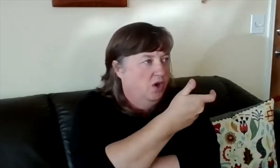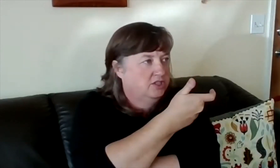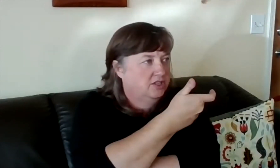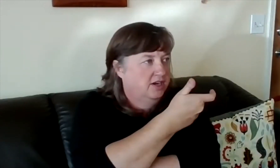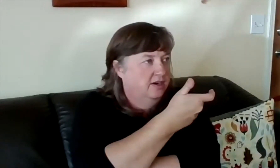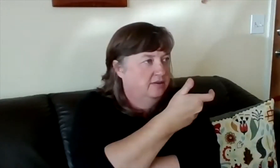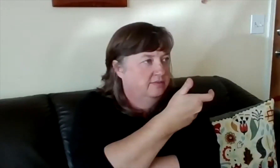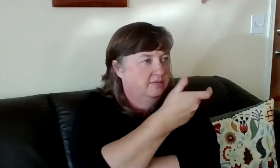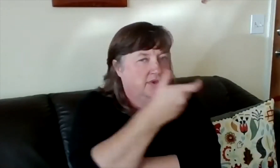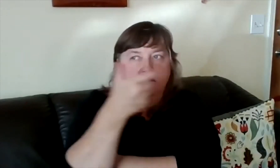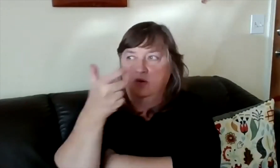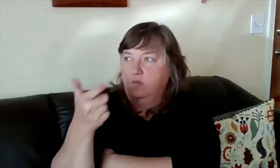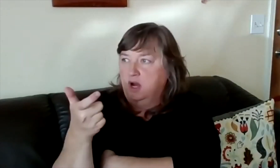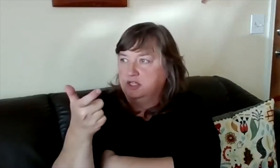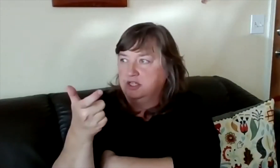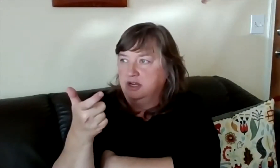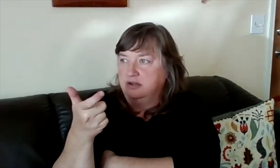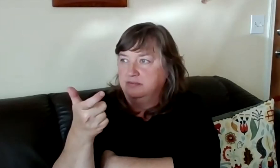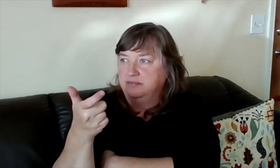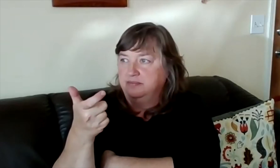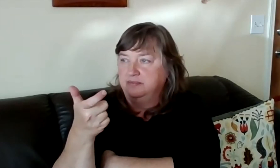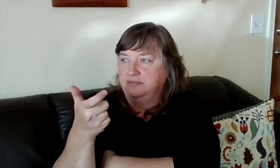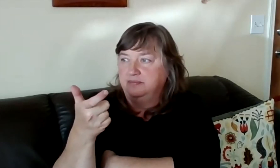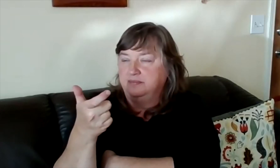Watch there, watch there,